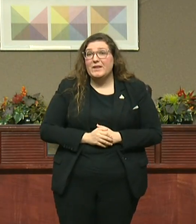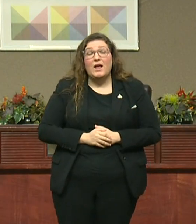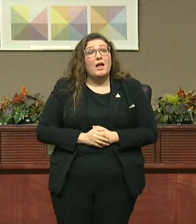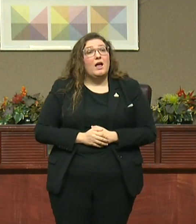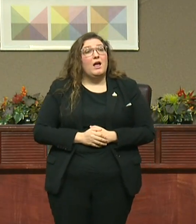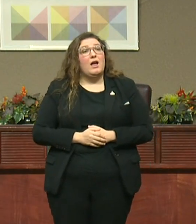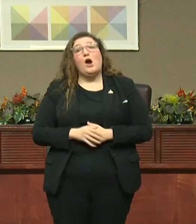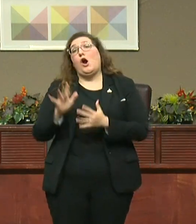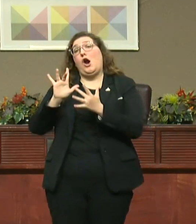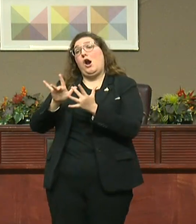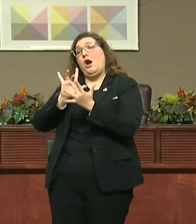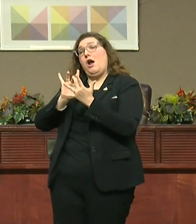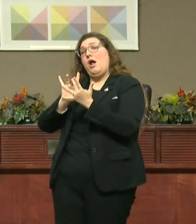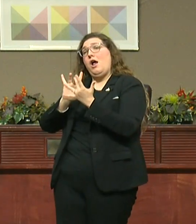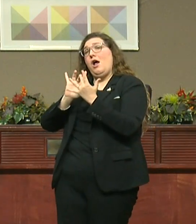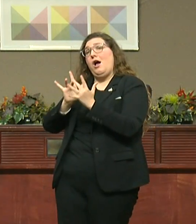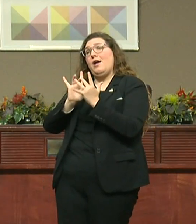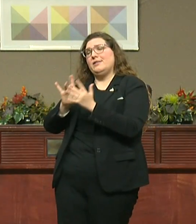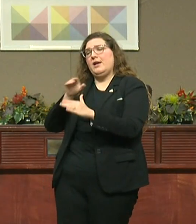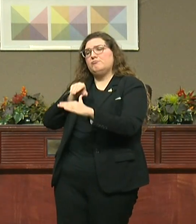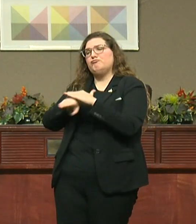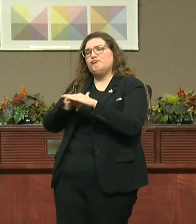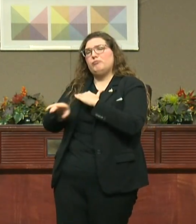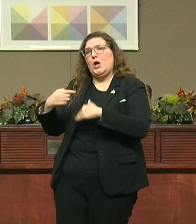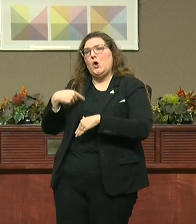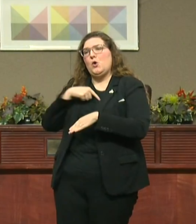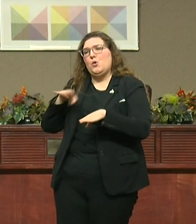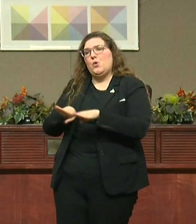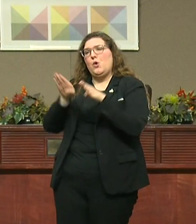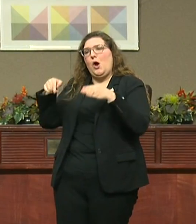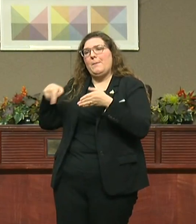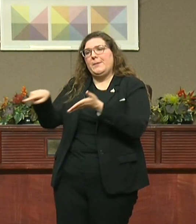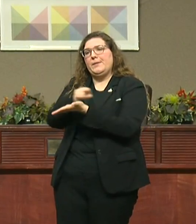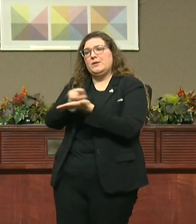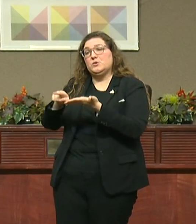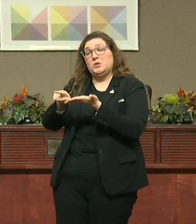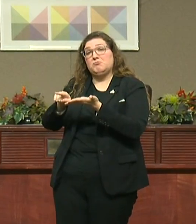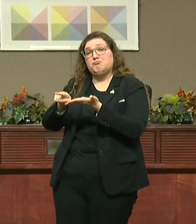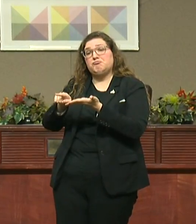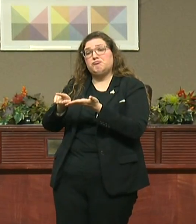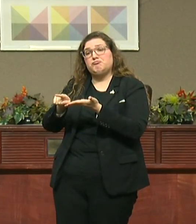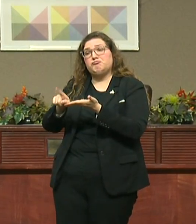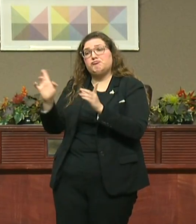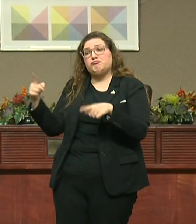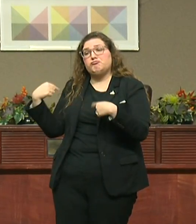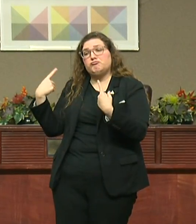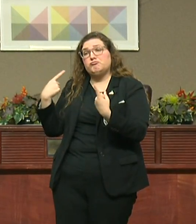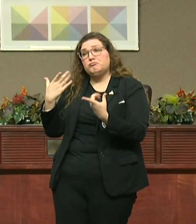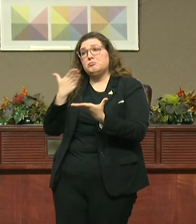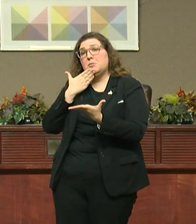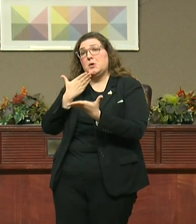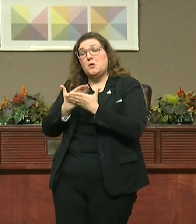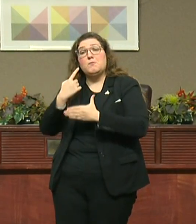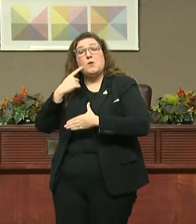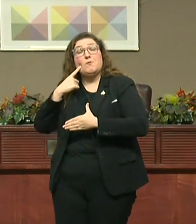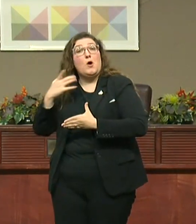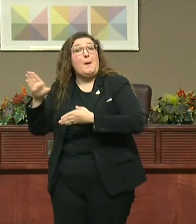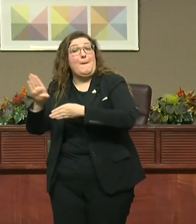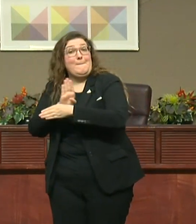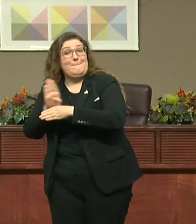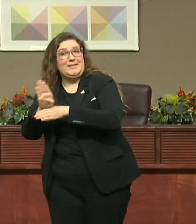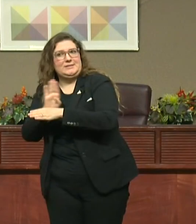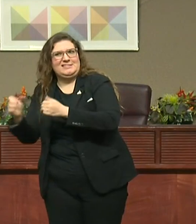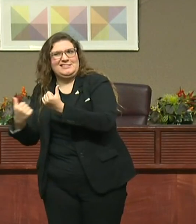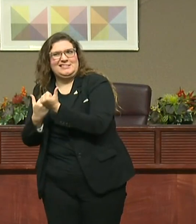portals through our online services this week. Went very well with the business assistance, not